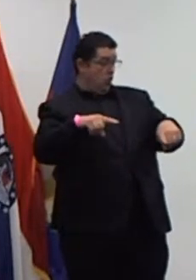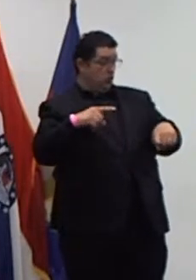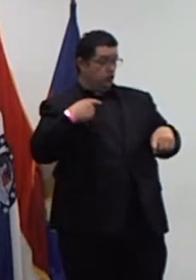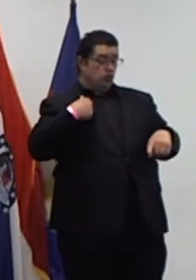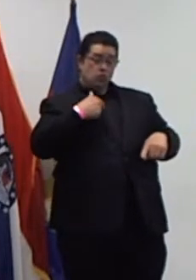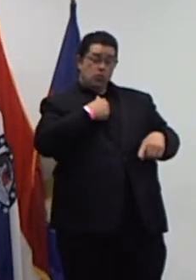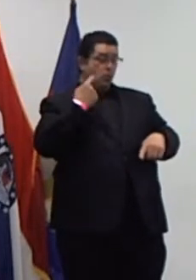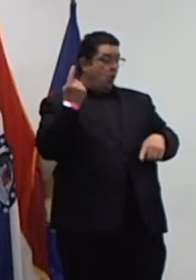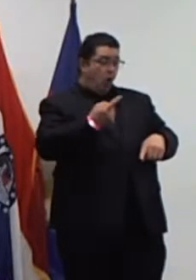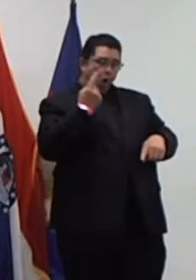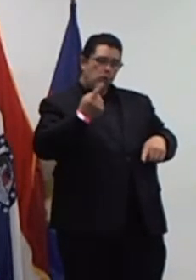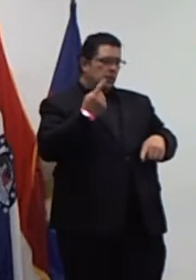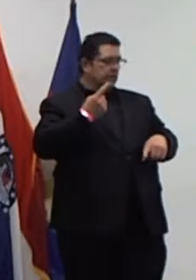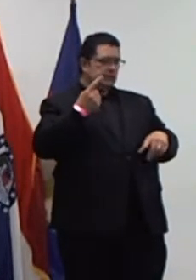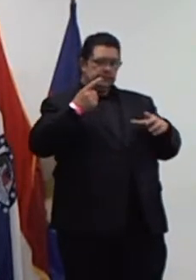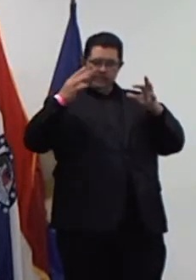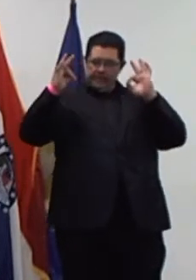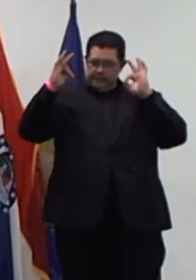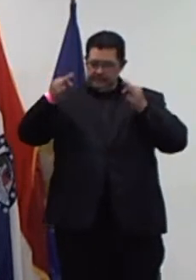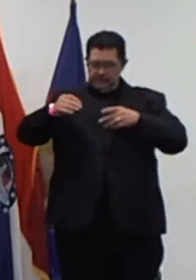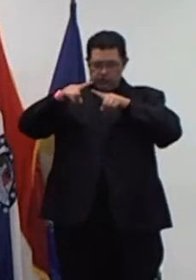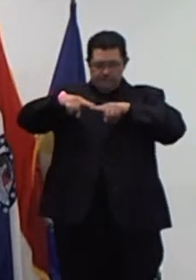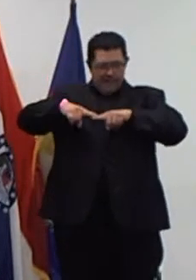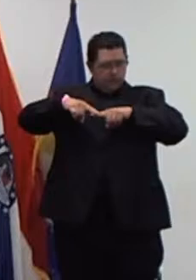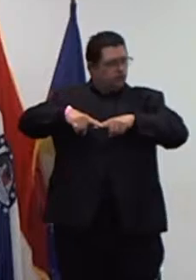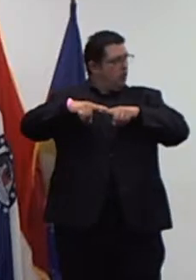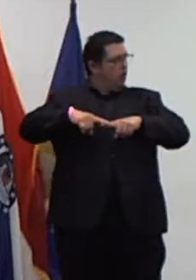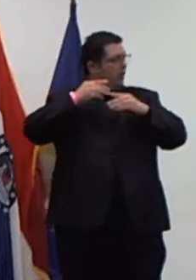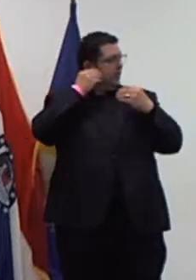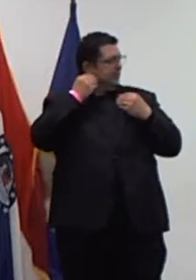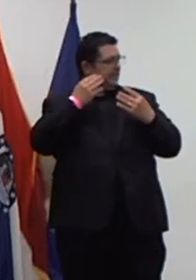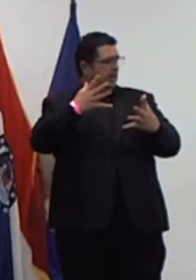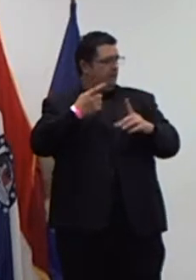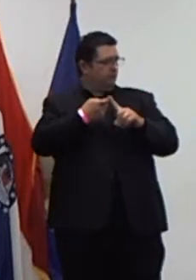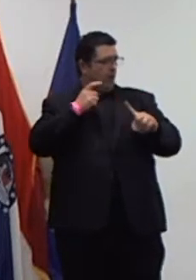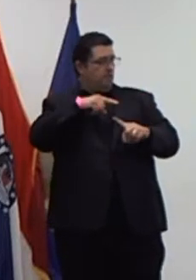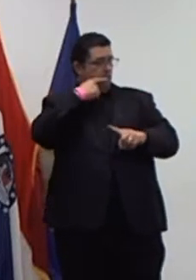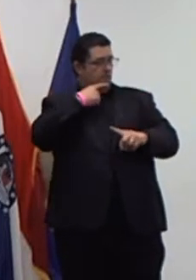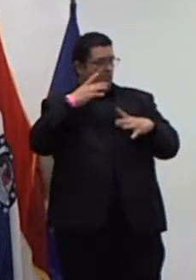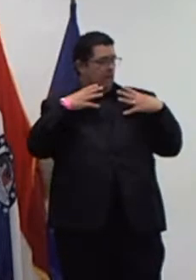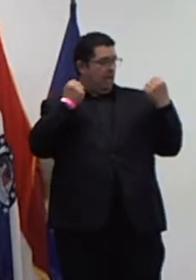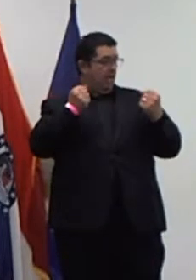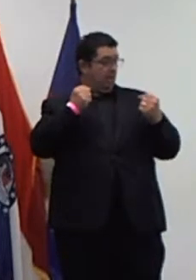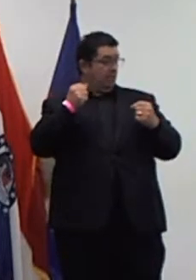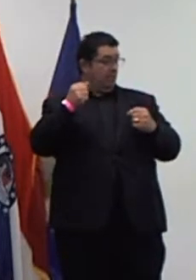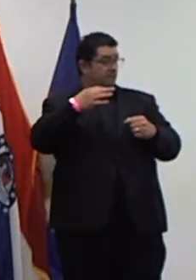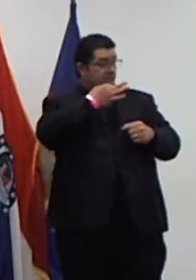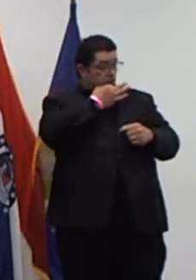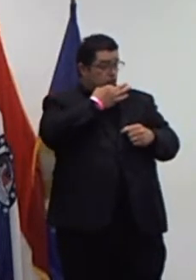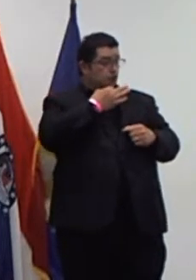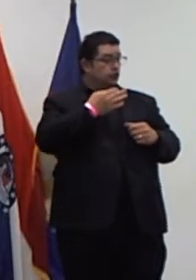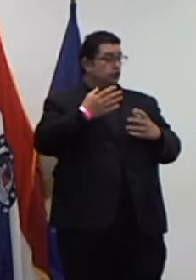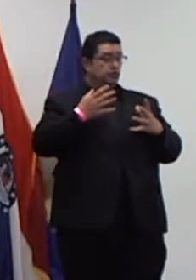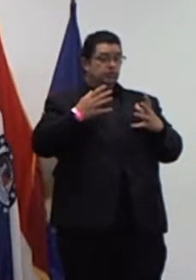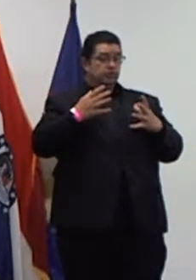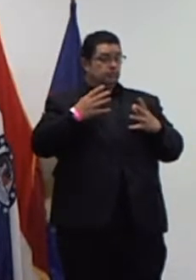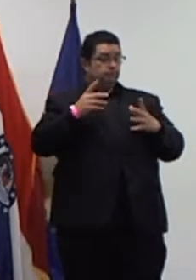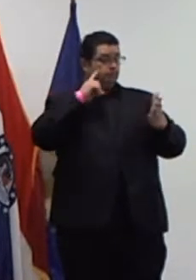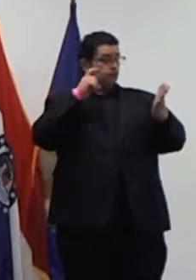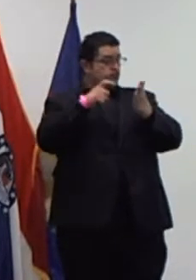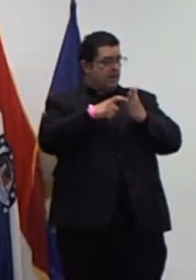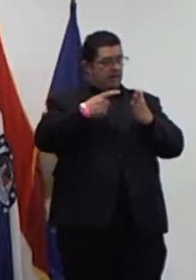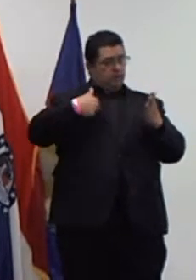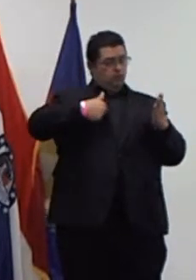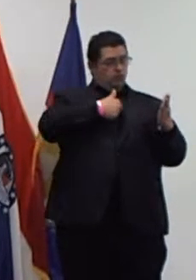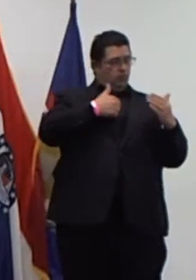make decisions in St. Louis County based on data from our public health officials, from our public health experts, recognizing that